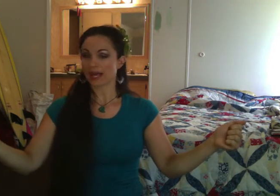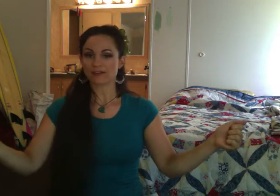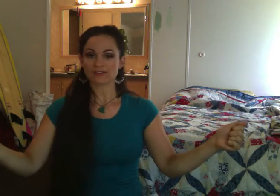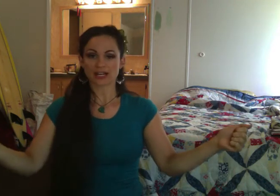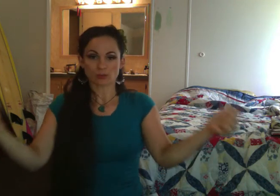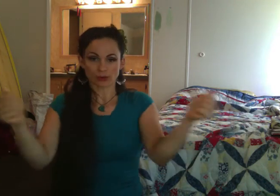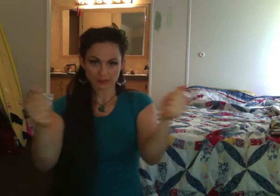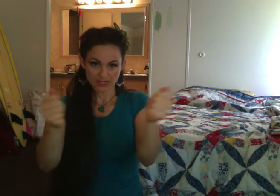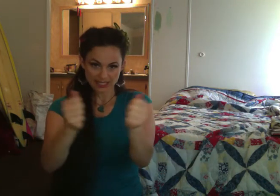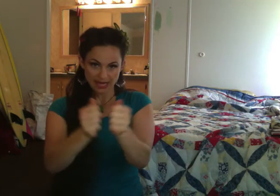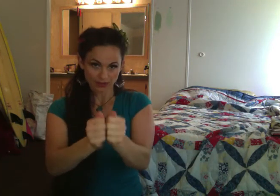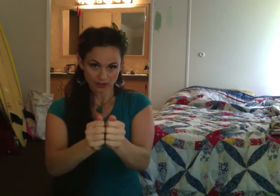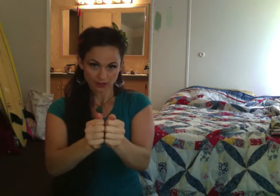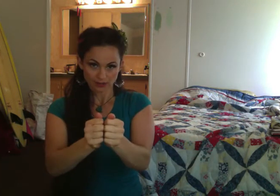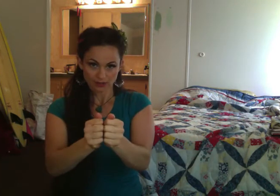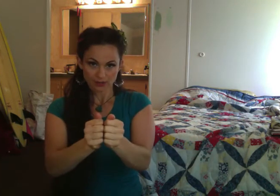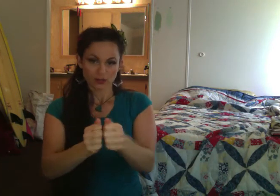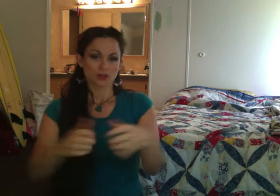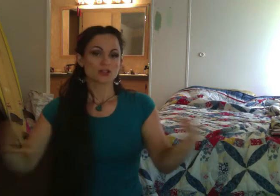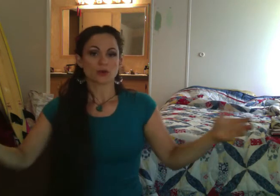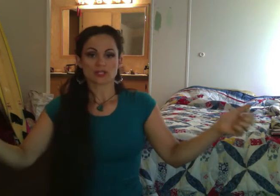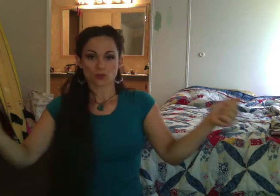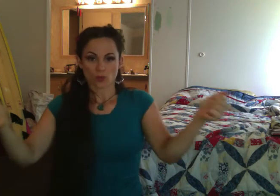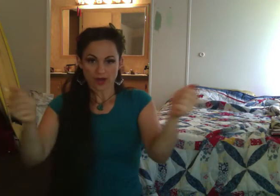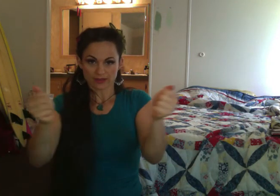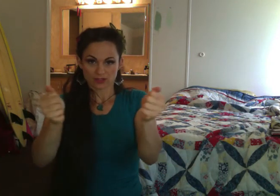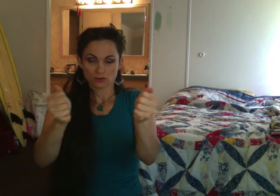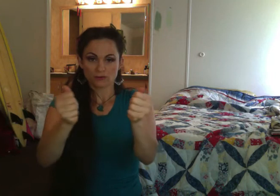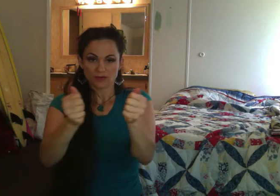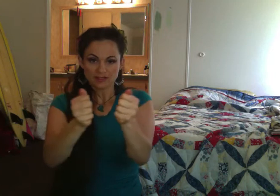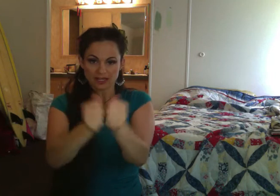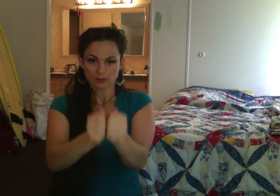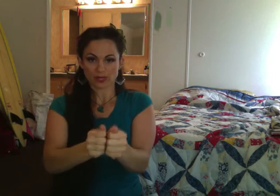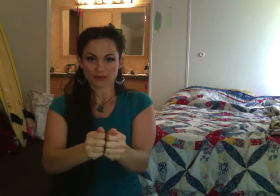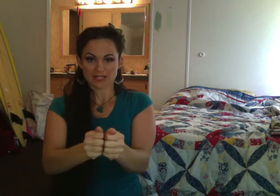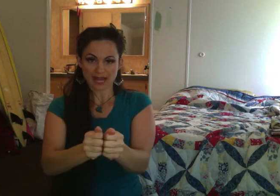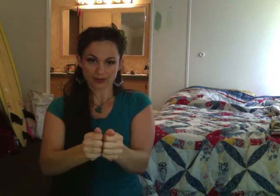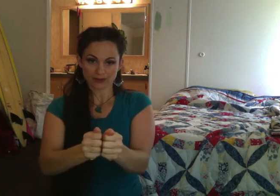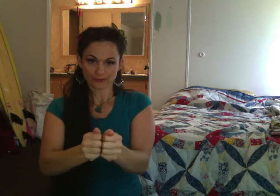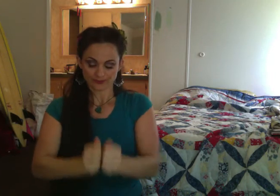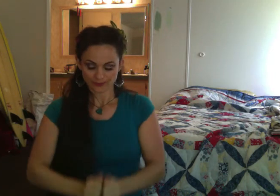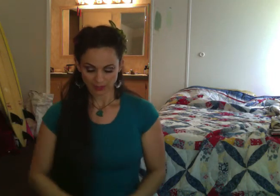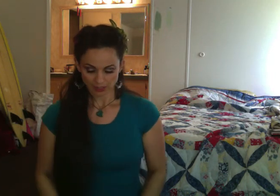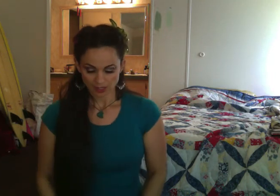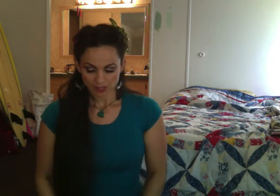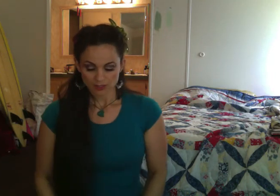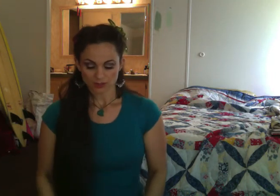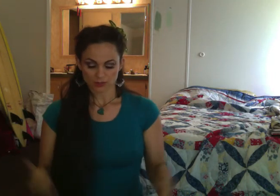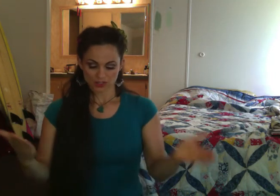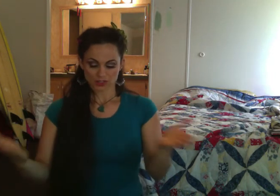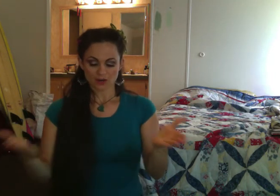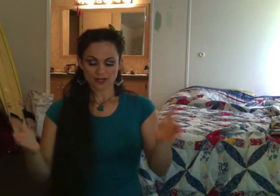and you bring them together. So it's with, two fists, and you bring them together. So,